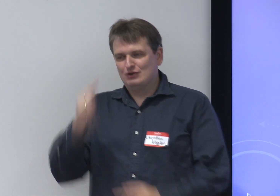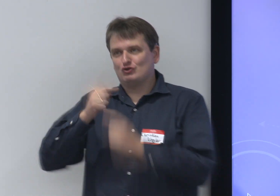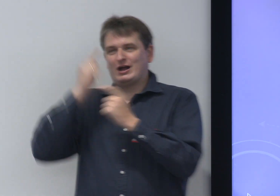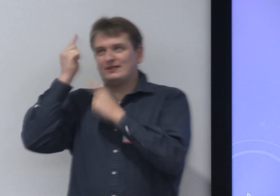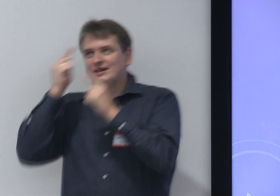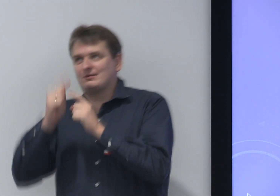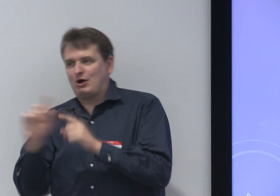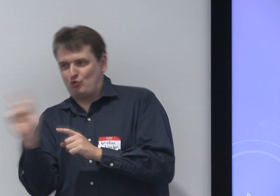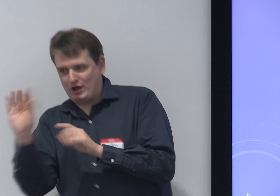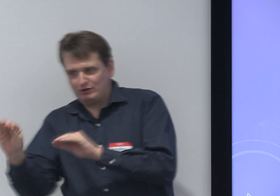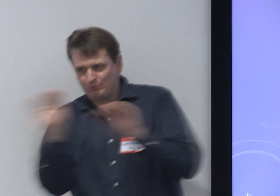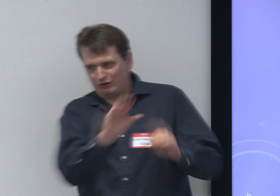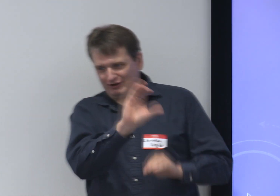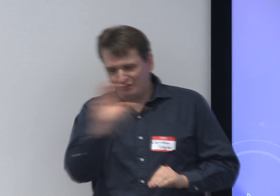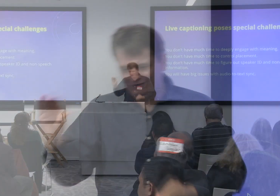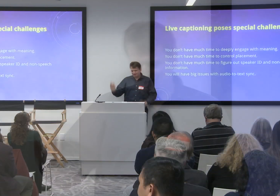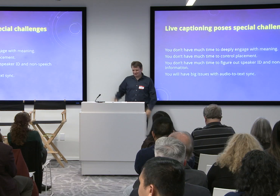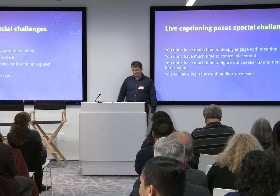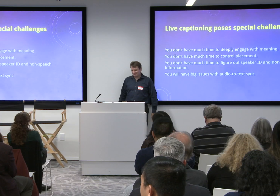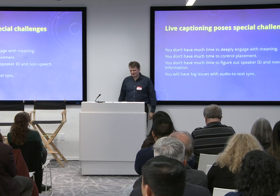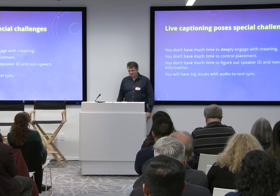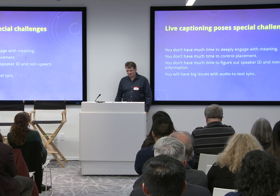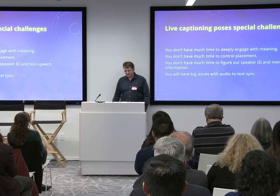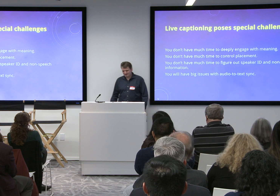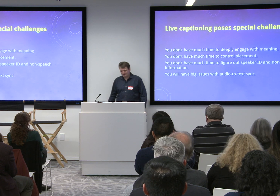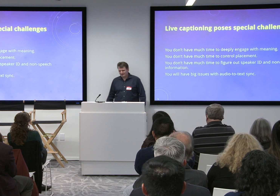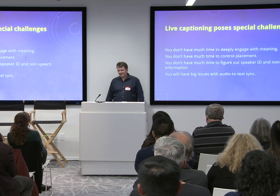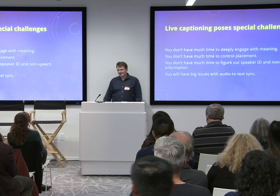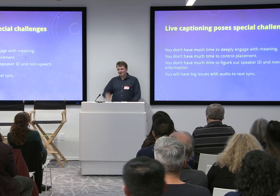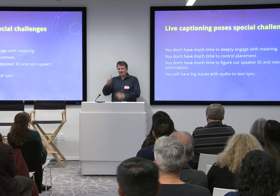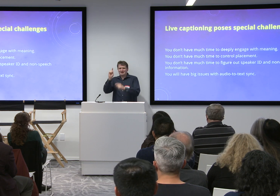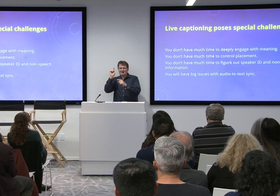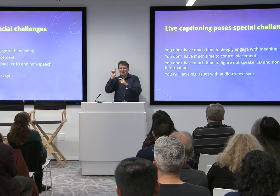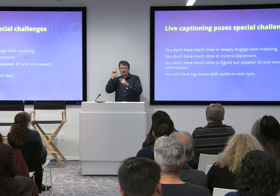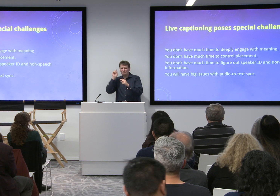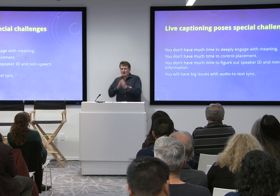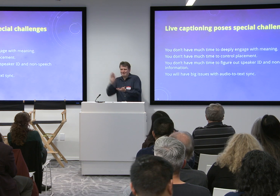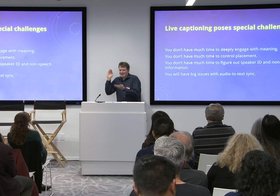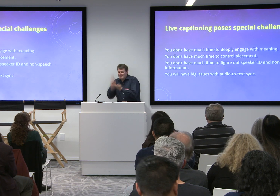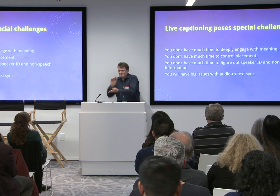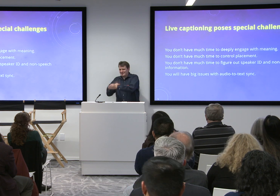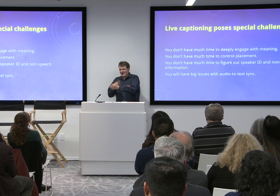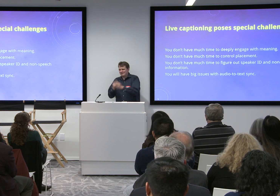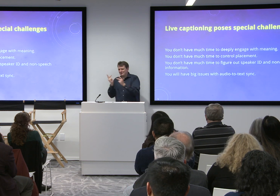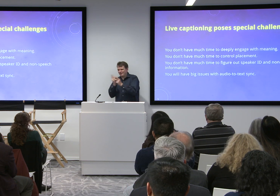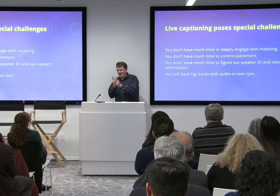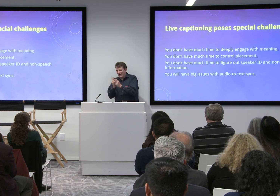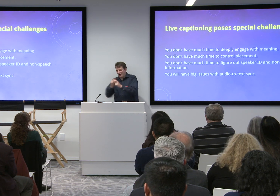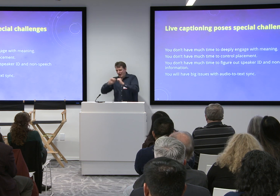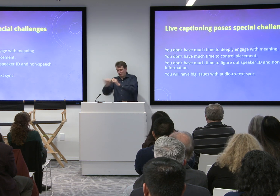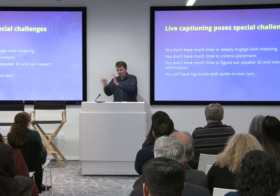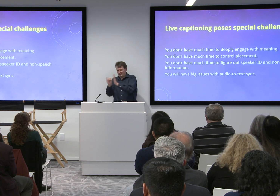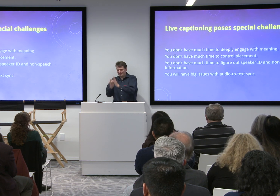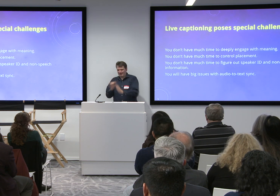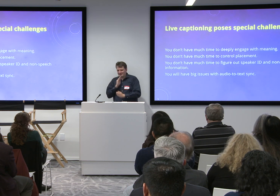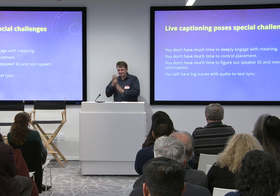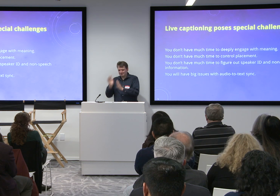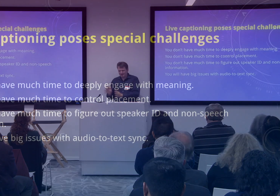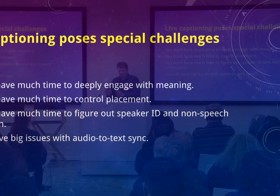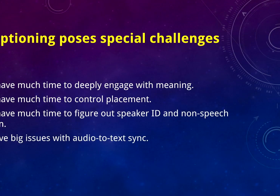got to be done on the fly. They can't think about where they're going to put the captions. They have no time. You have less time to figure out how to